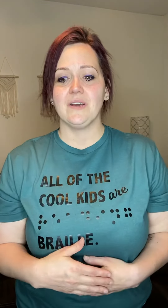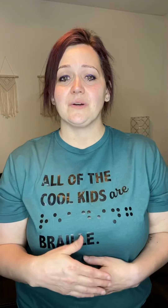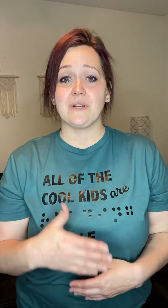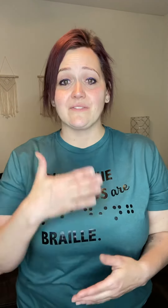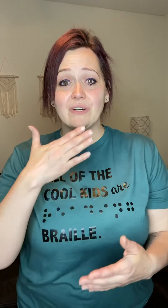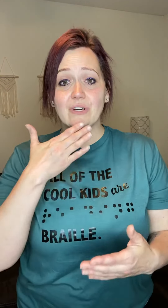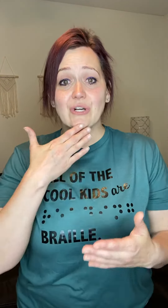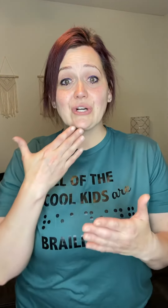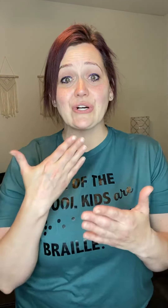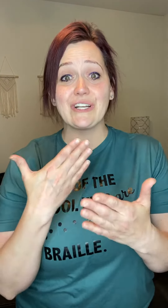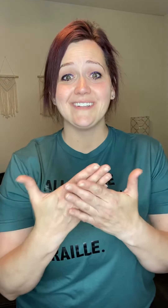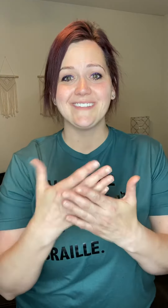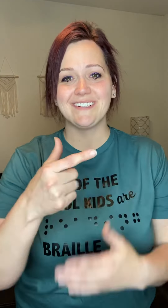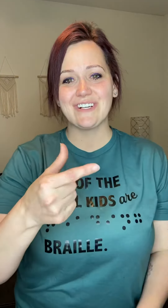We have good.